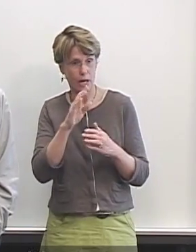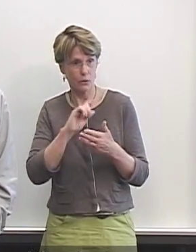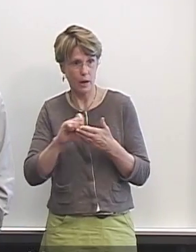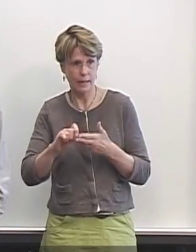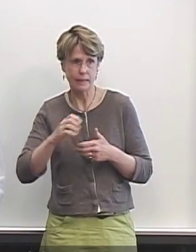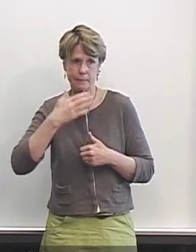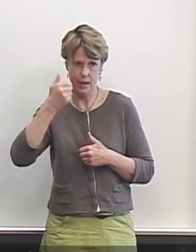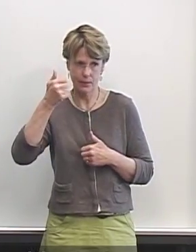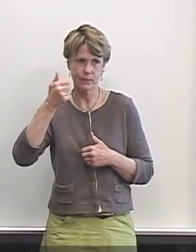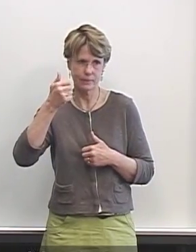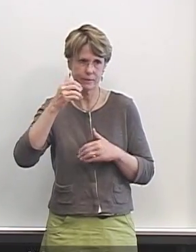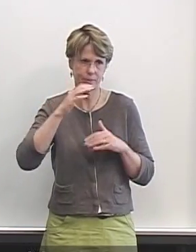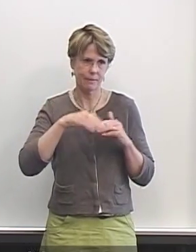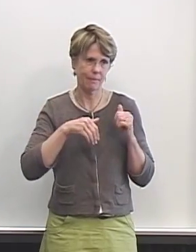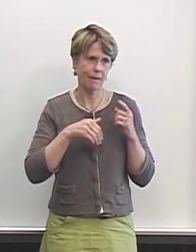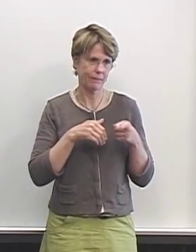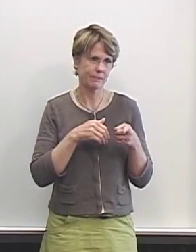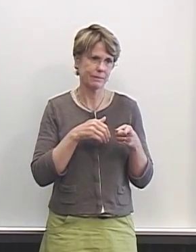tests.